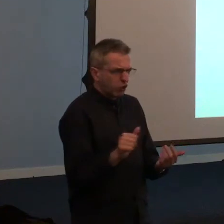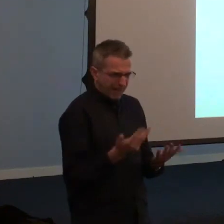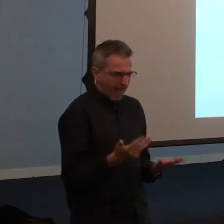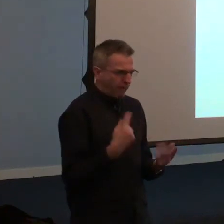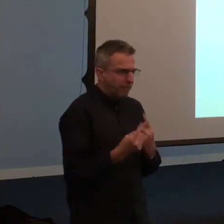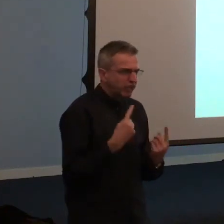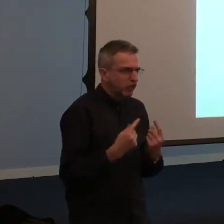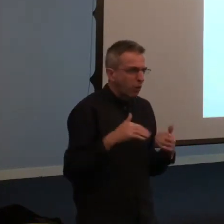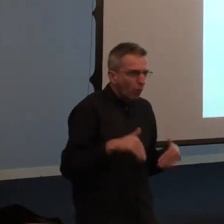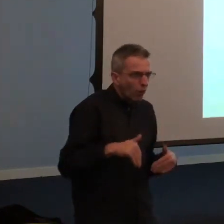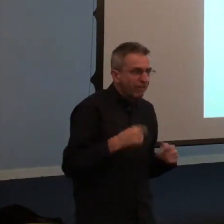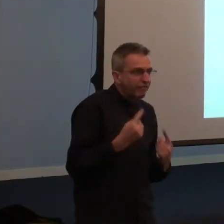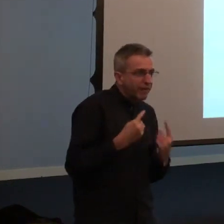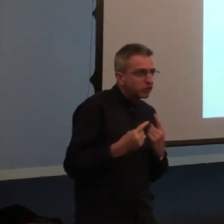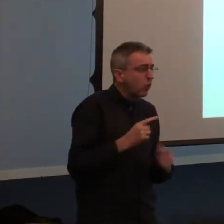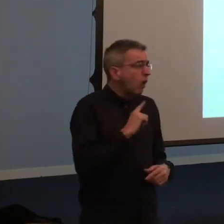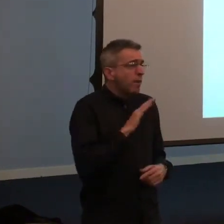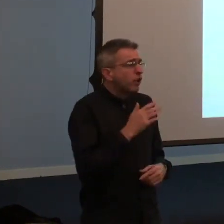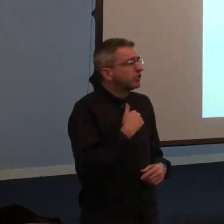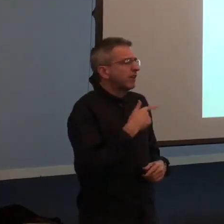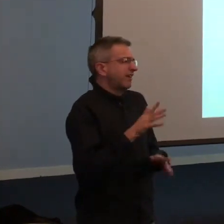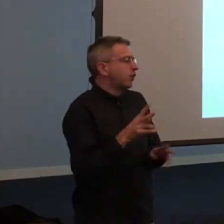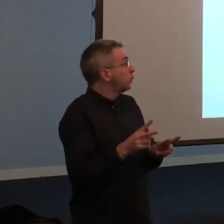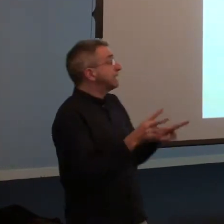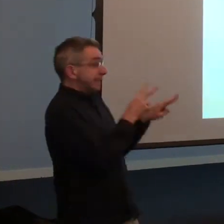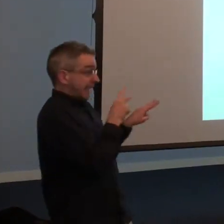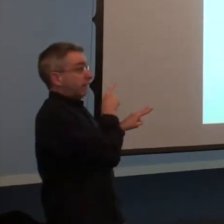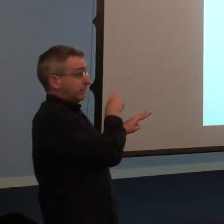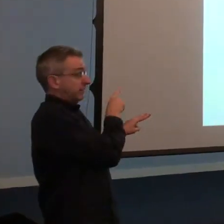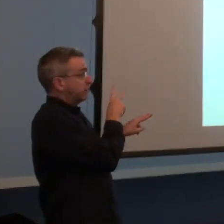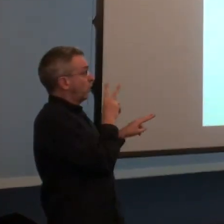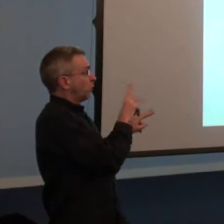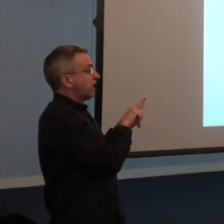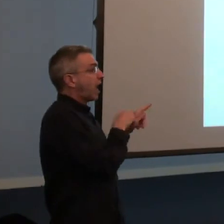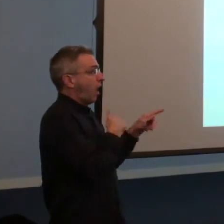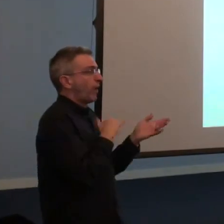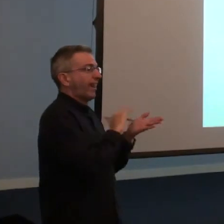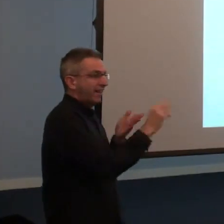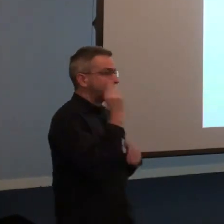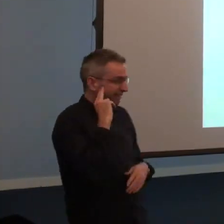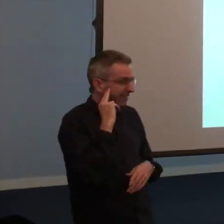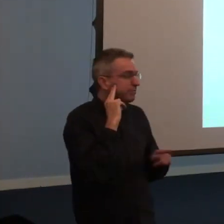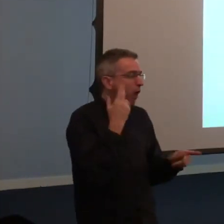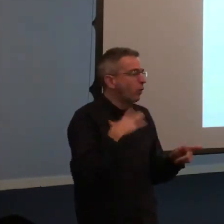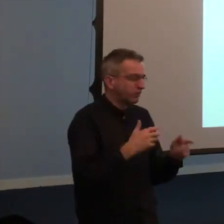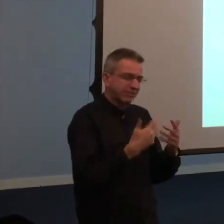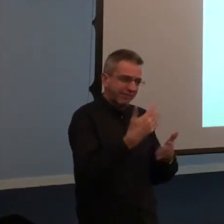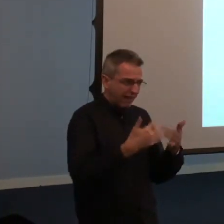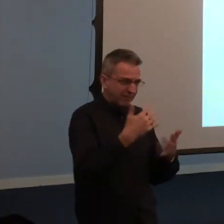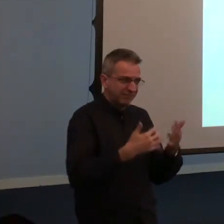Yeah. So now there should be more information about these people. So we see that this is happening now. It looks like they're trying to wipe